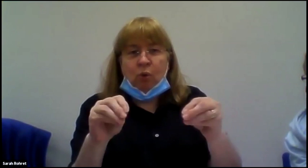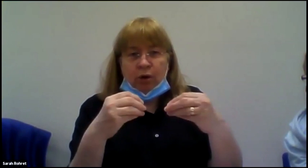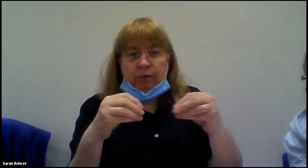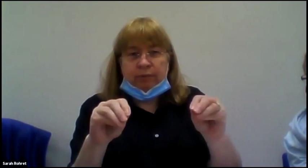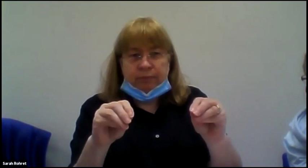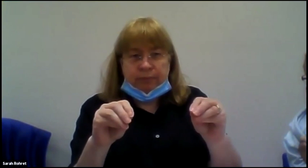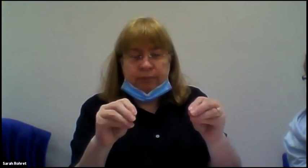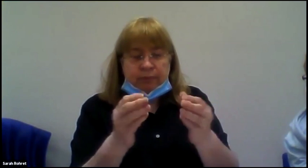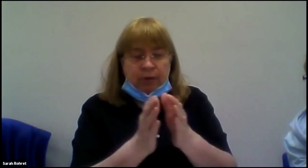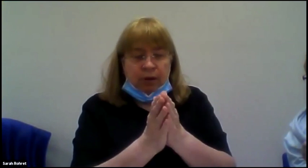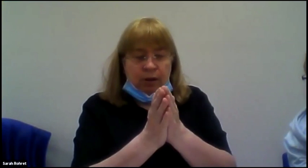bookstore.